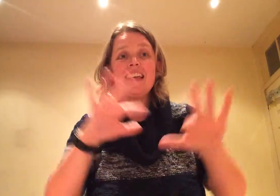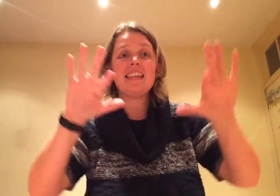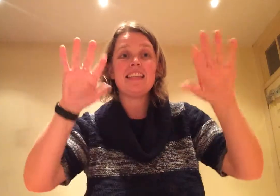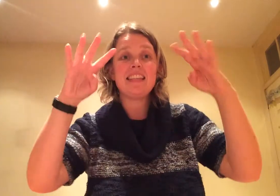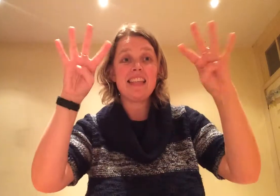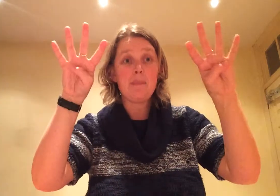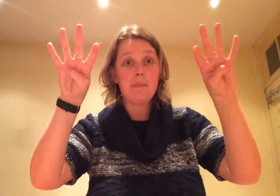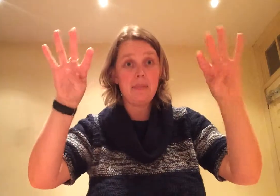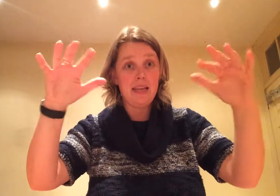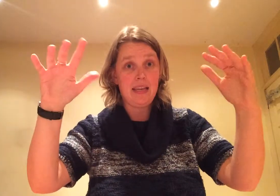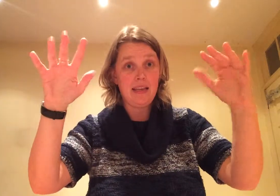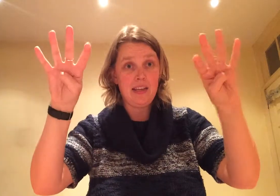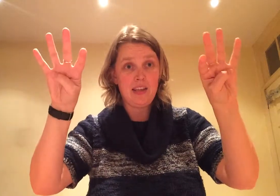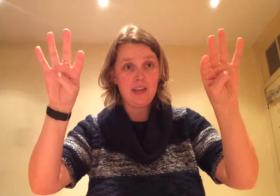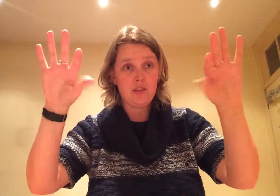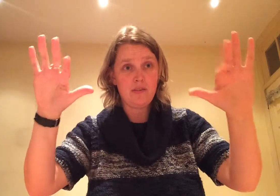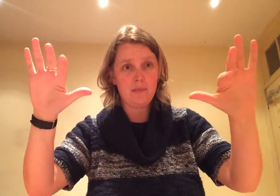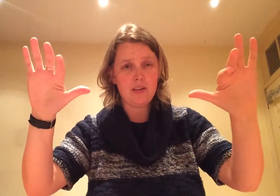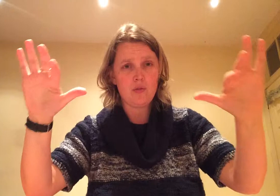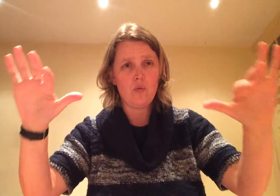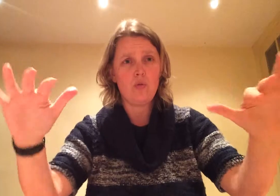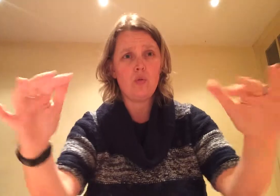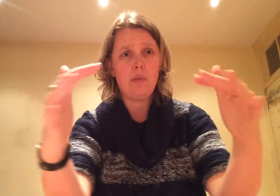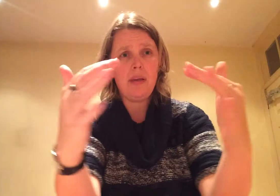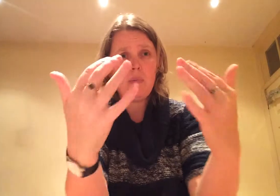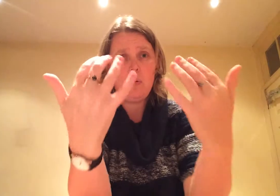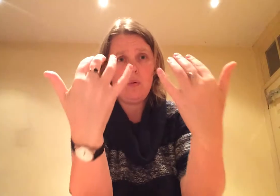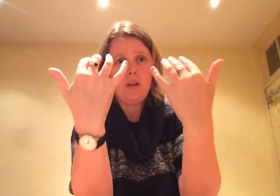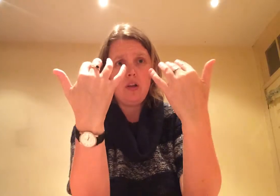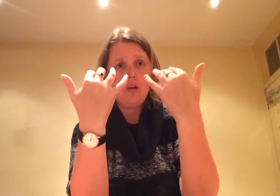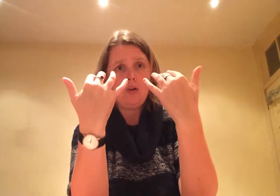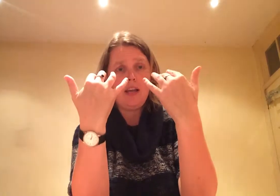It's assembly. Now you get, if you imagine all the people looking,